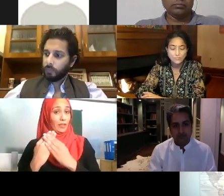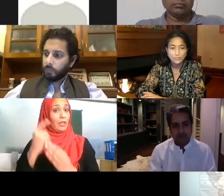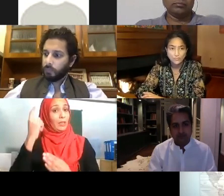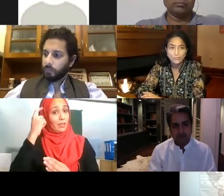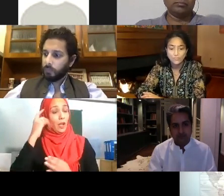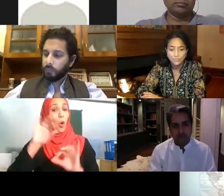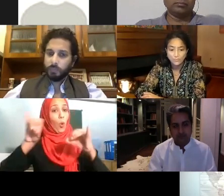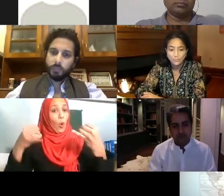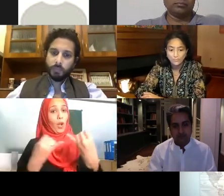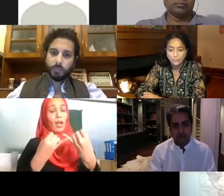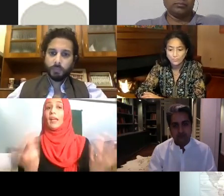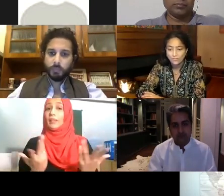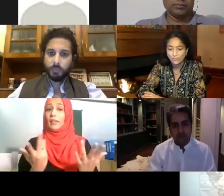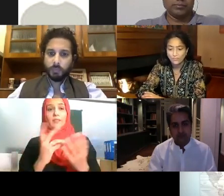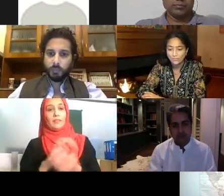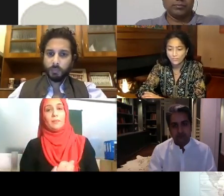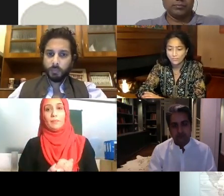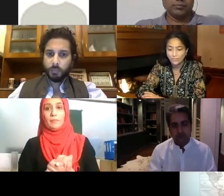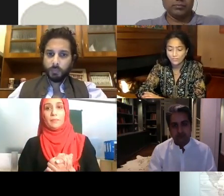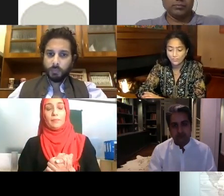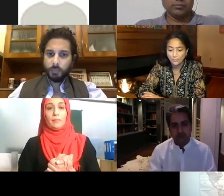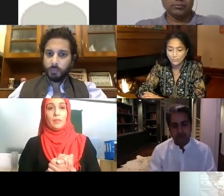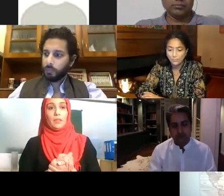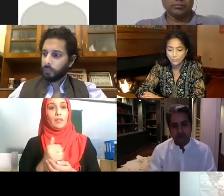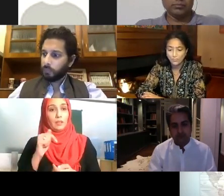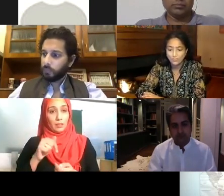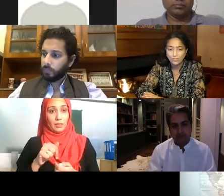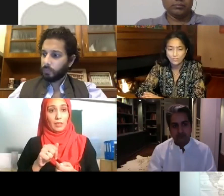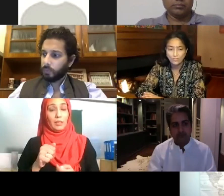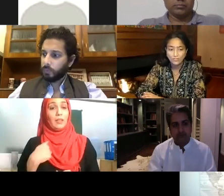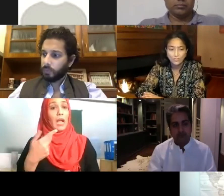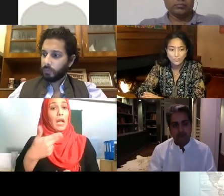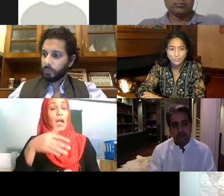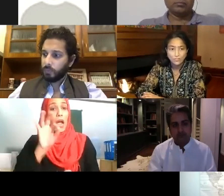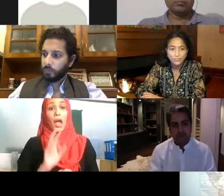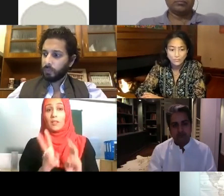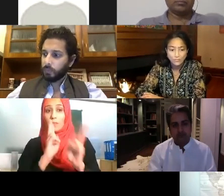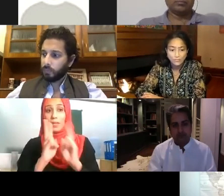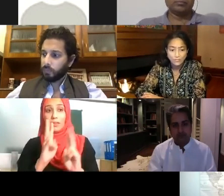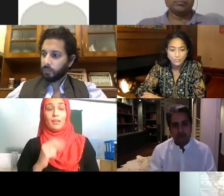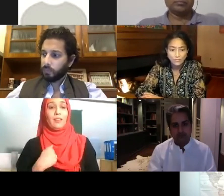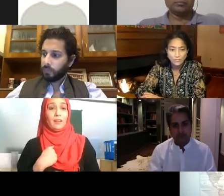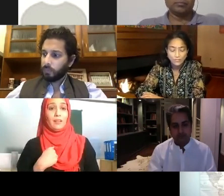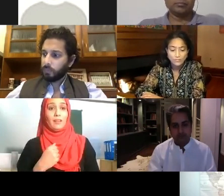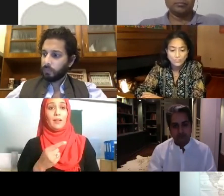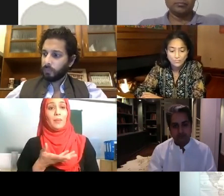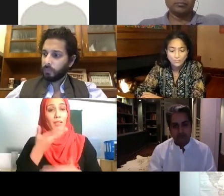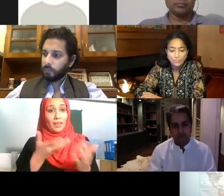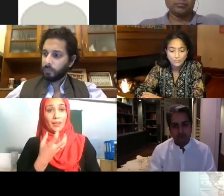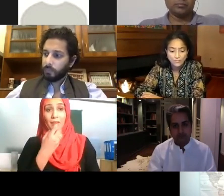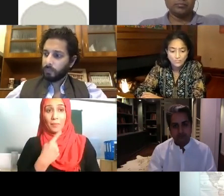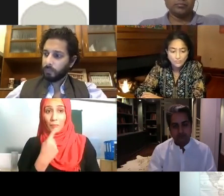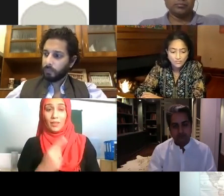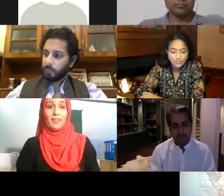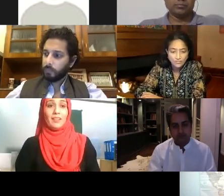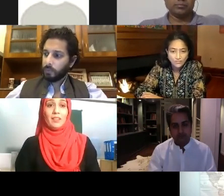online. Um, to join me in this extremely important conversation, I have a stellar and star lineup